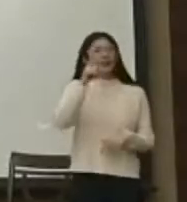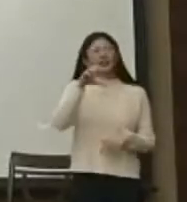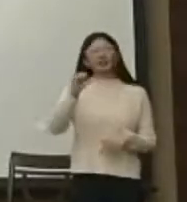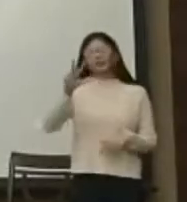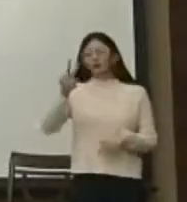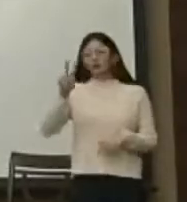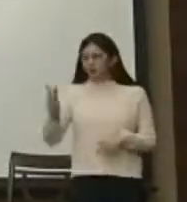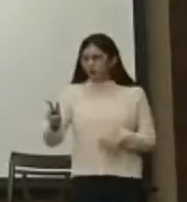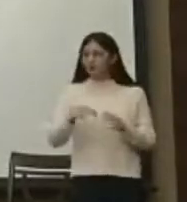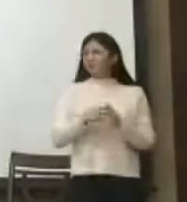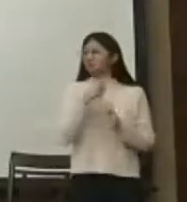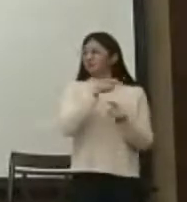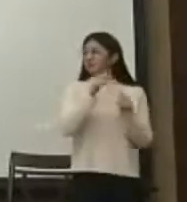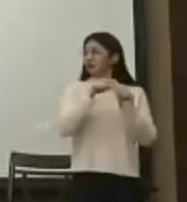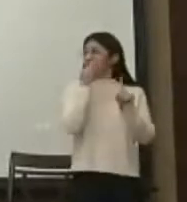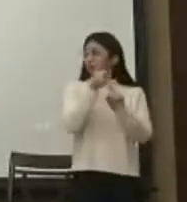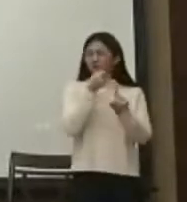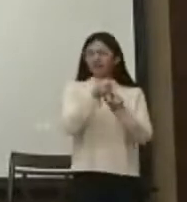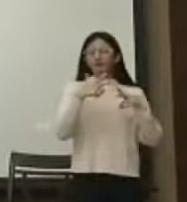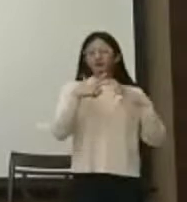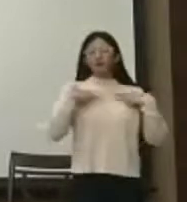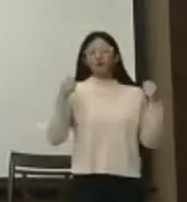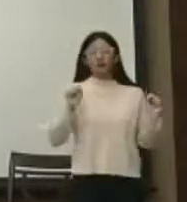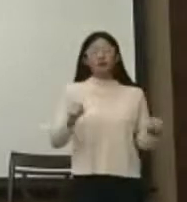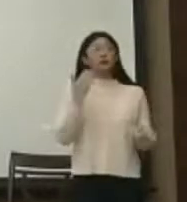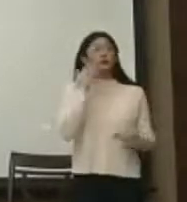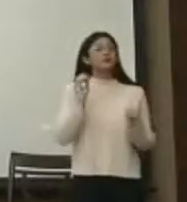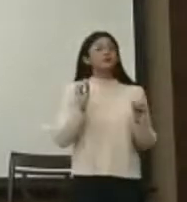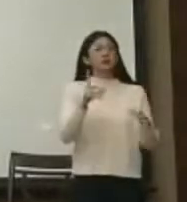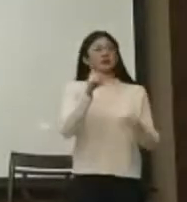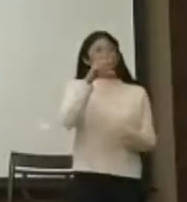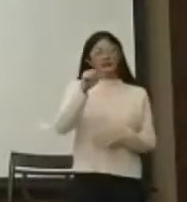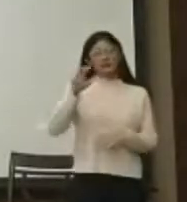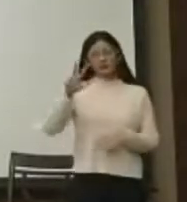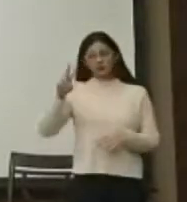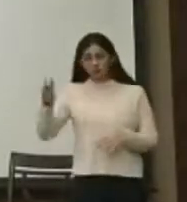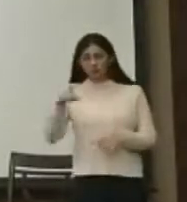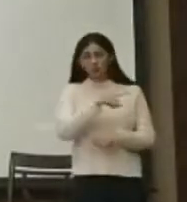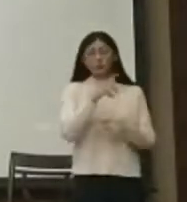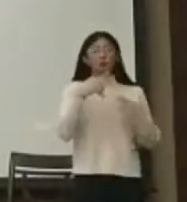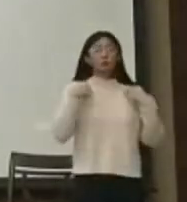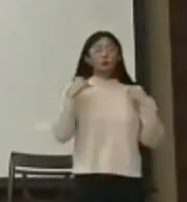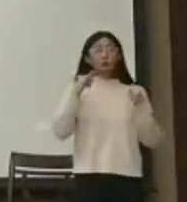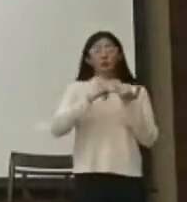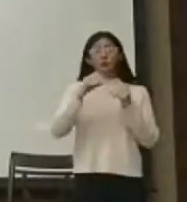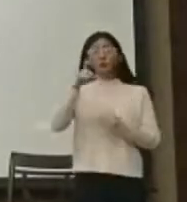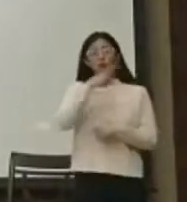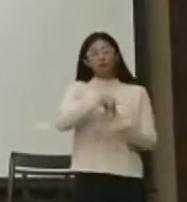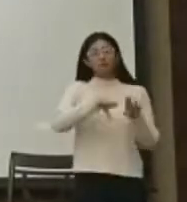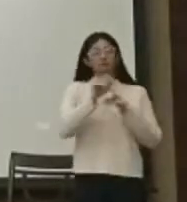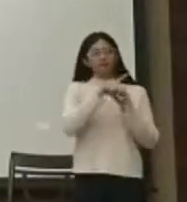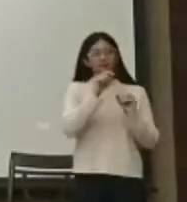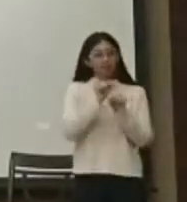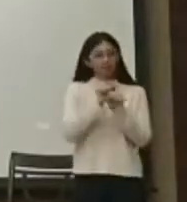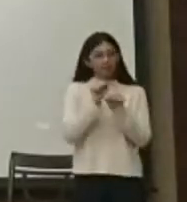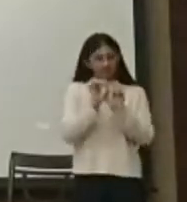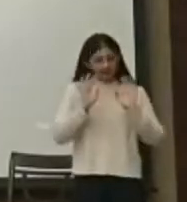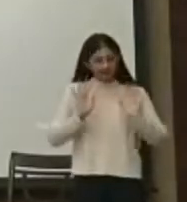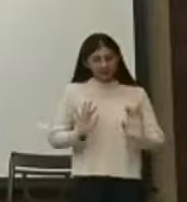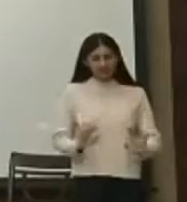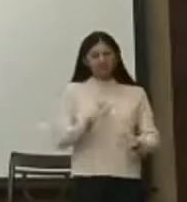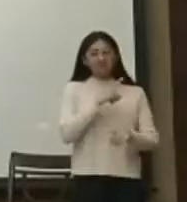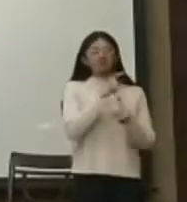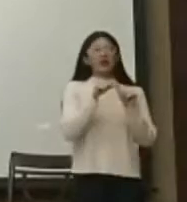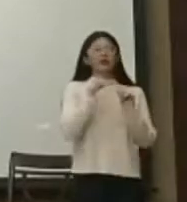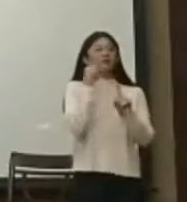as an advocate with the Delhi Bar Council in 1982 and practiced in the Supreme Court, where he was enrolled as an advocate